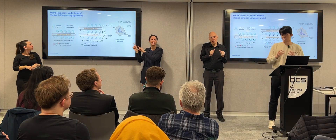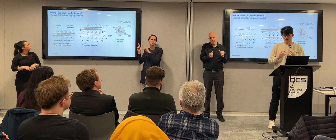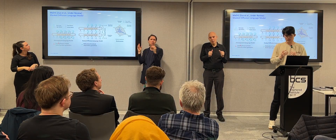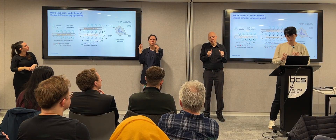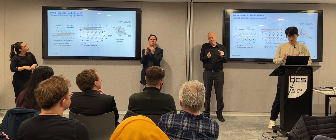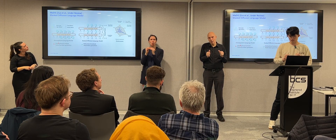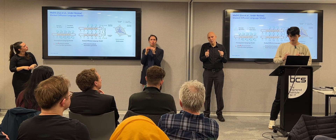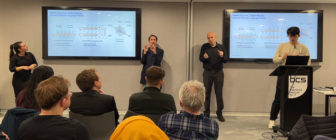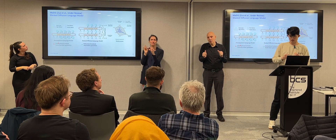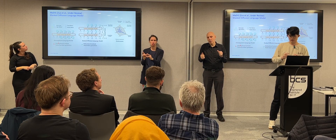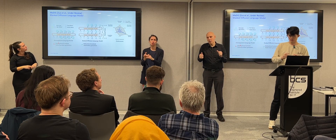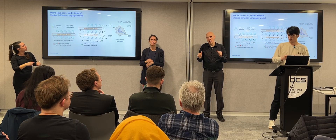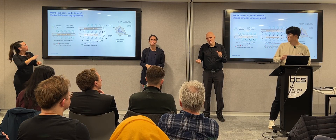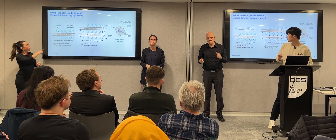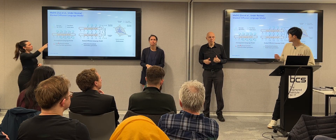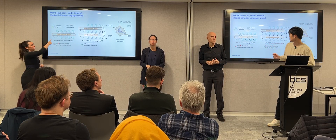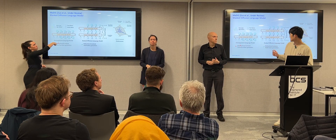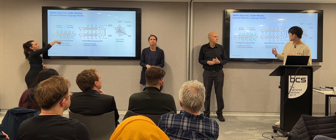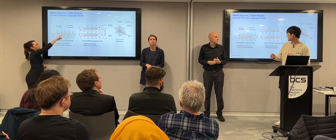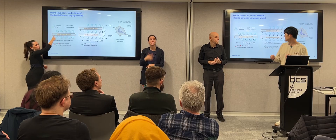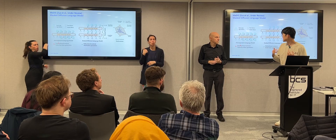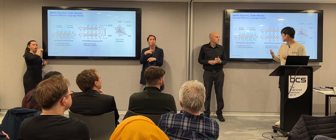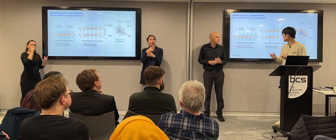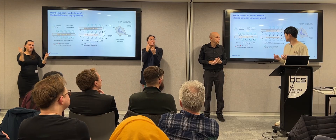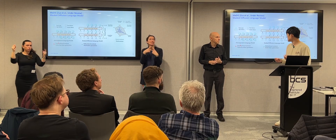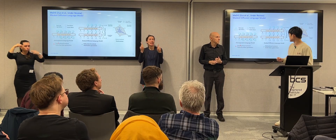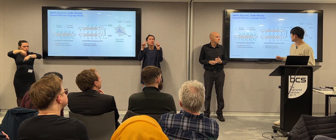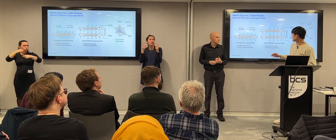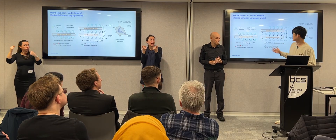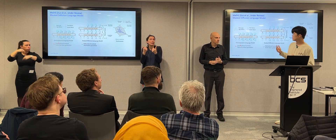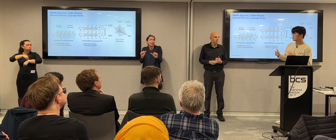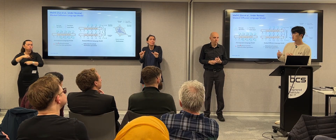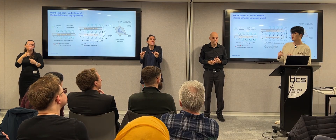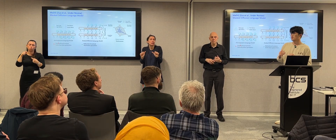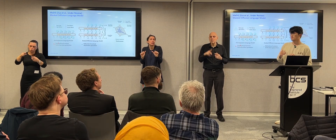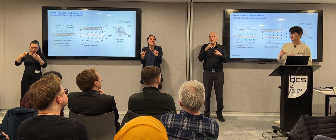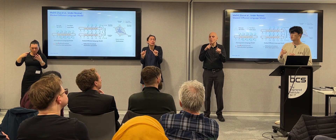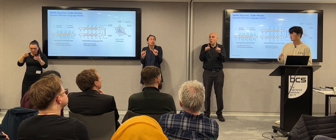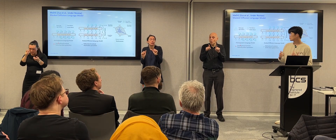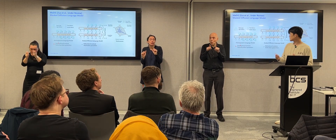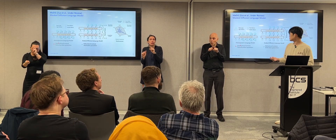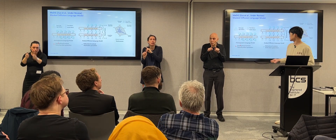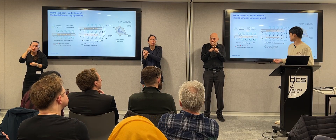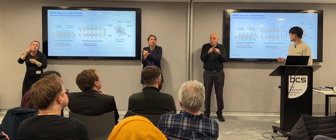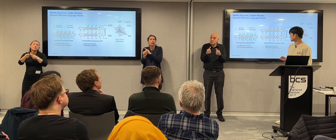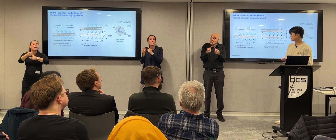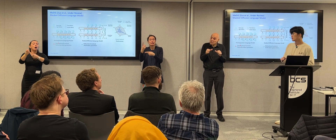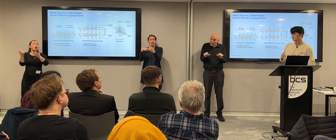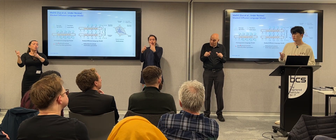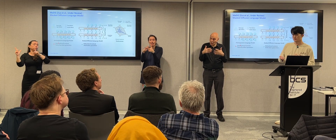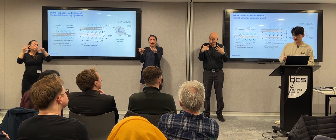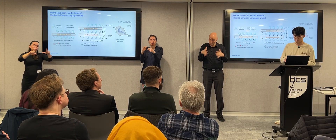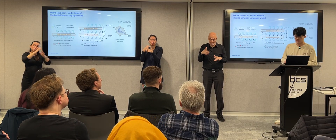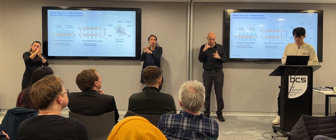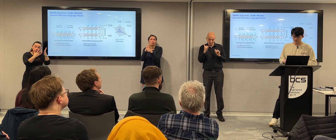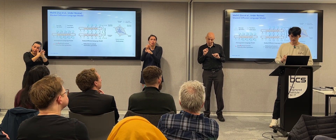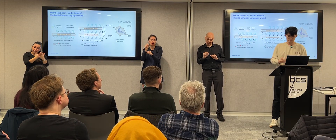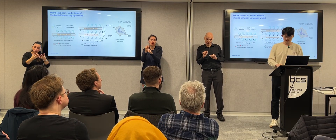And we have also successfully adapted into the sign language generation task, and